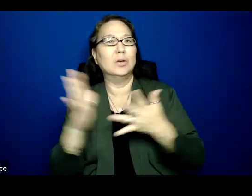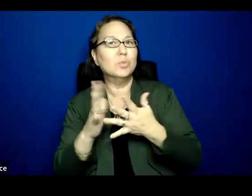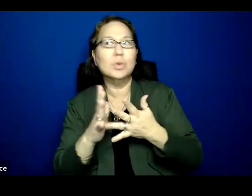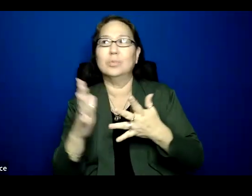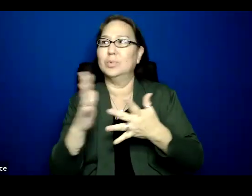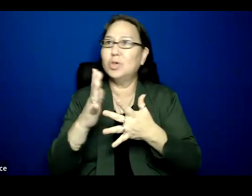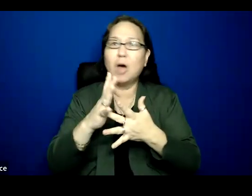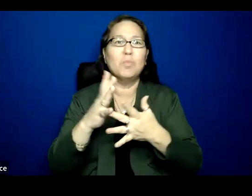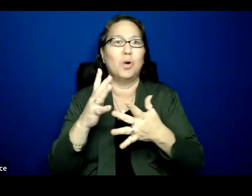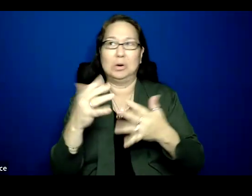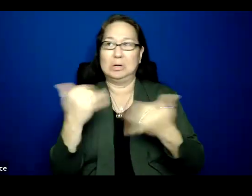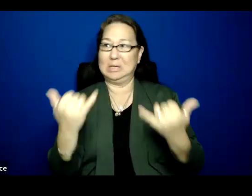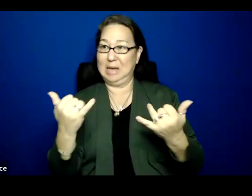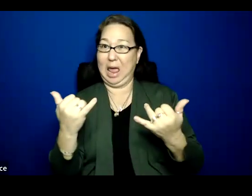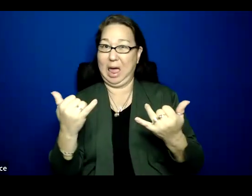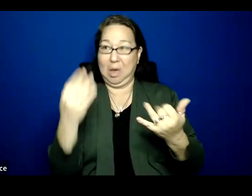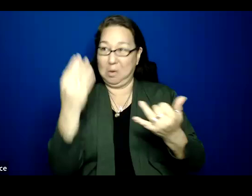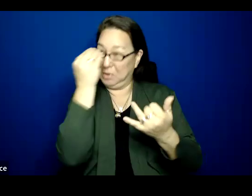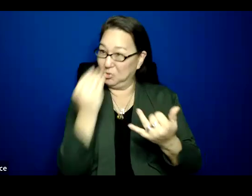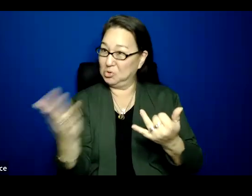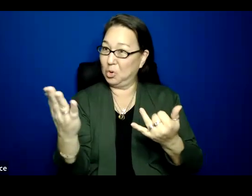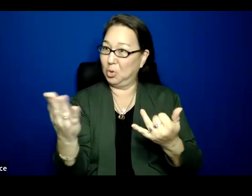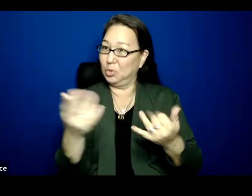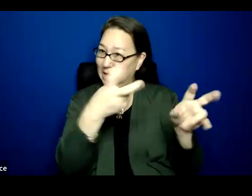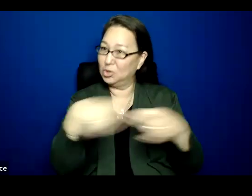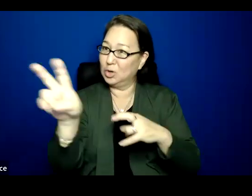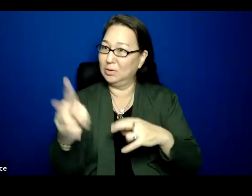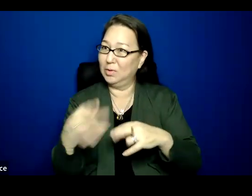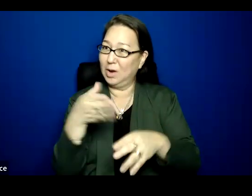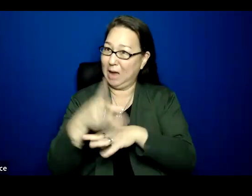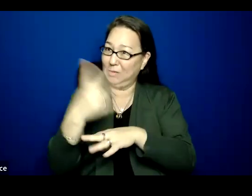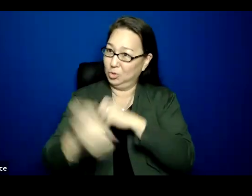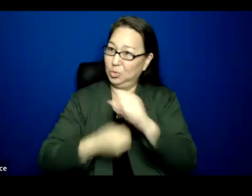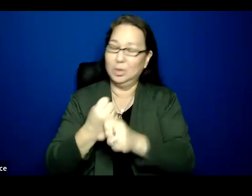have to transfer in 2 years. Thank you. Your time is up.